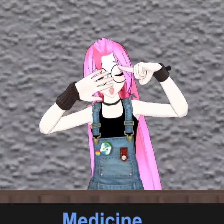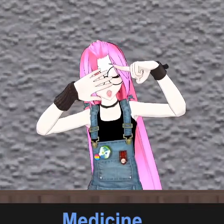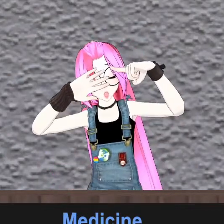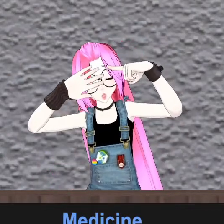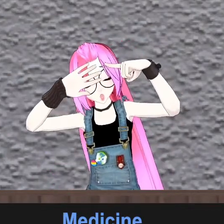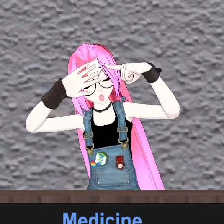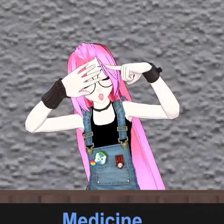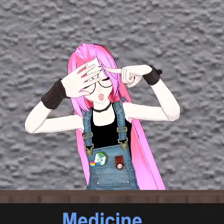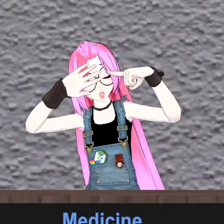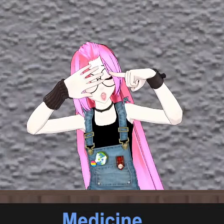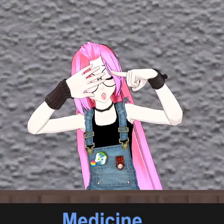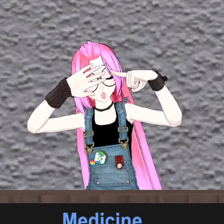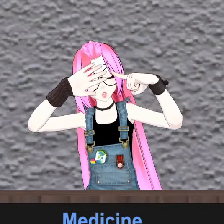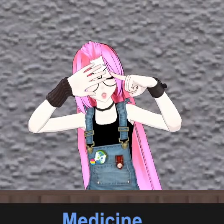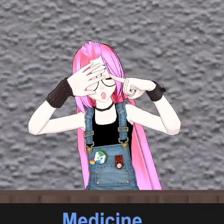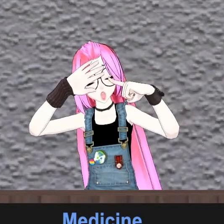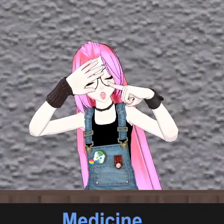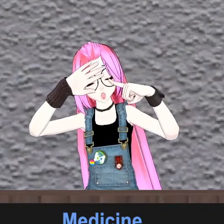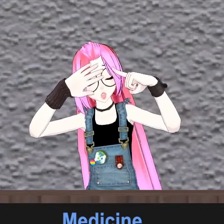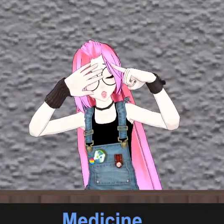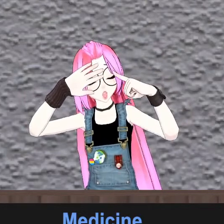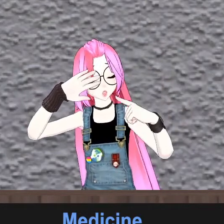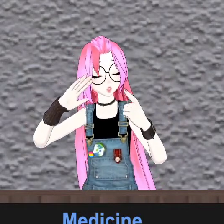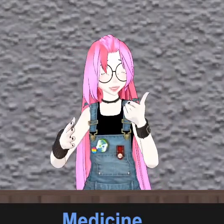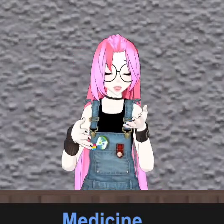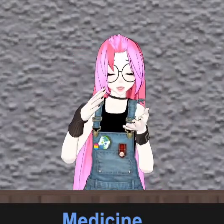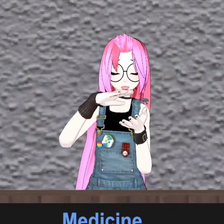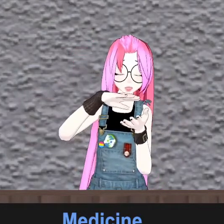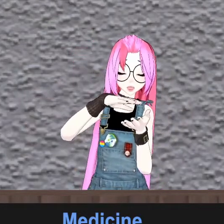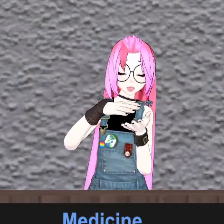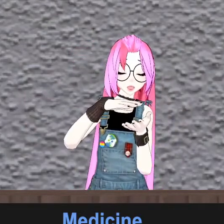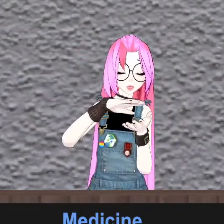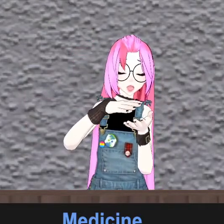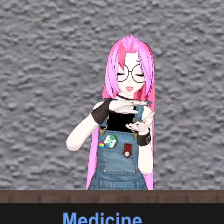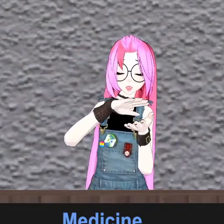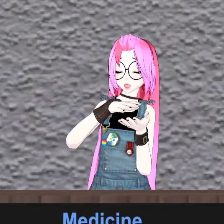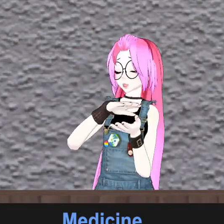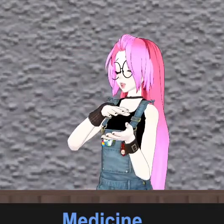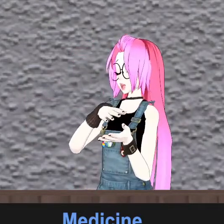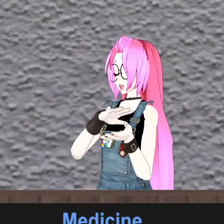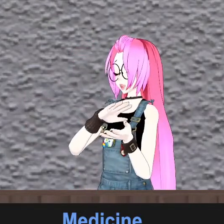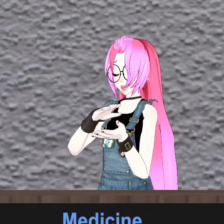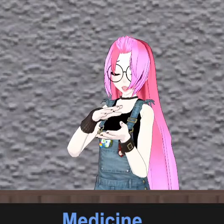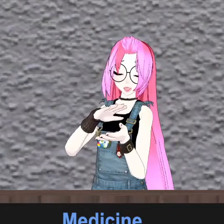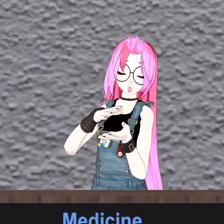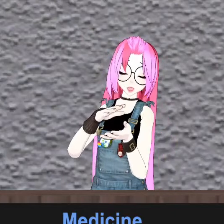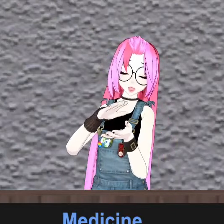be your middle finger down, bent down, and it's going to be on your open palm, and you're going to kind of wiggle it.